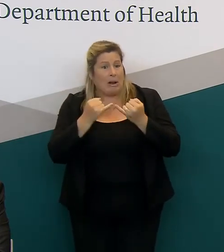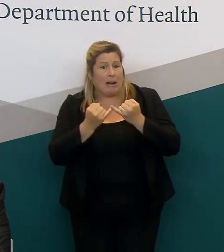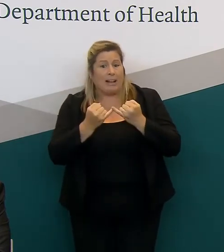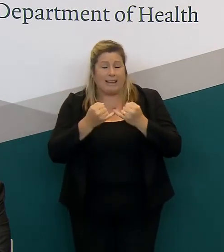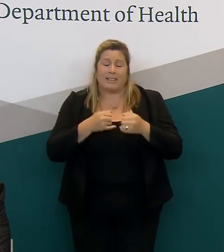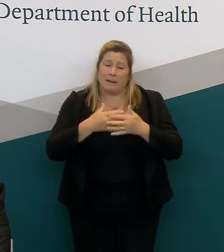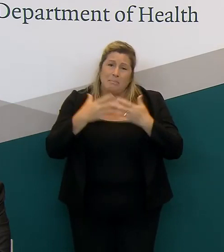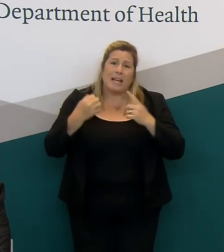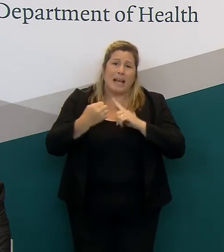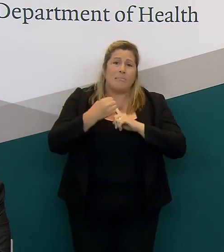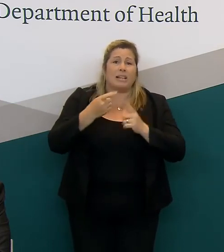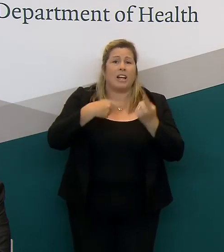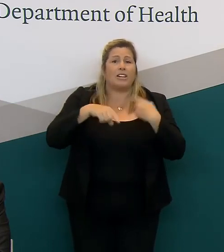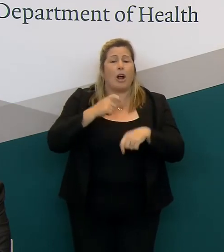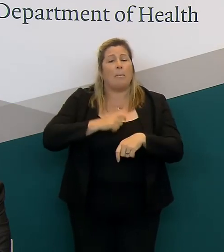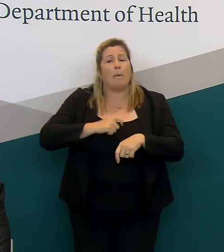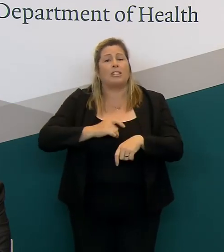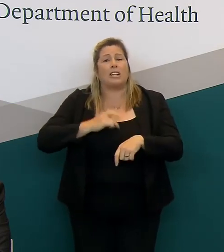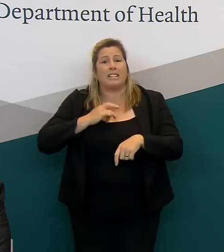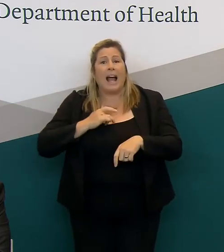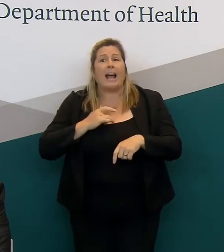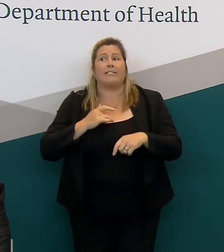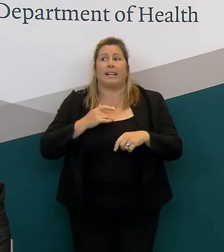personal lives and so on,